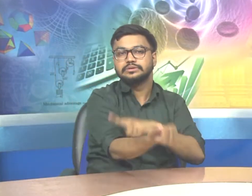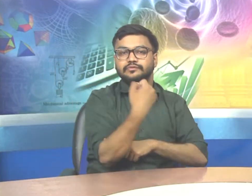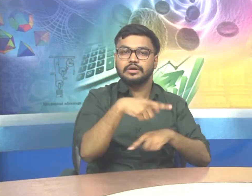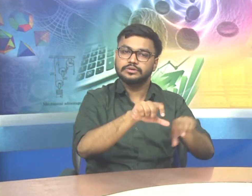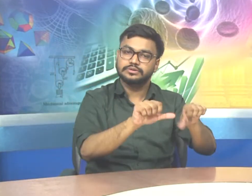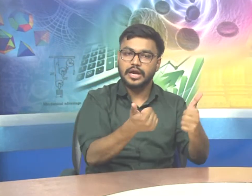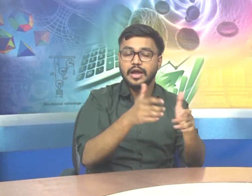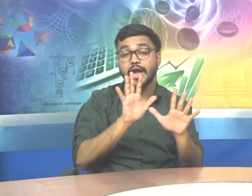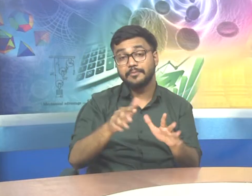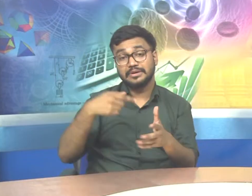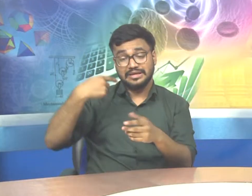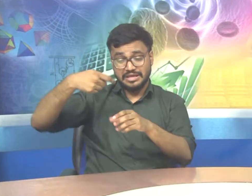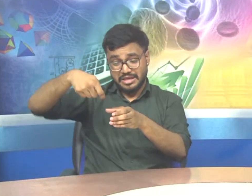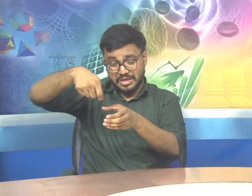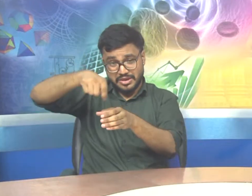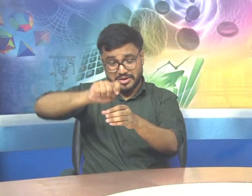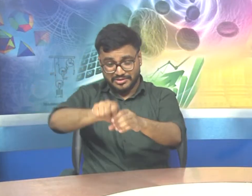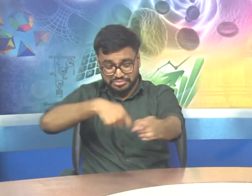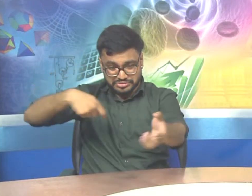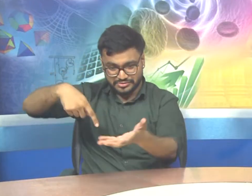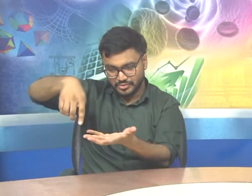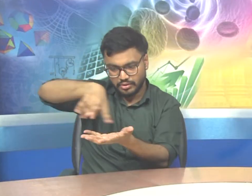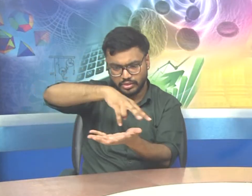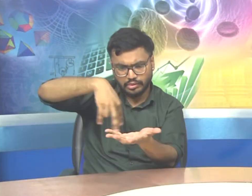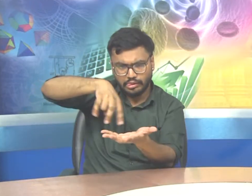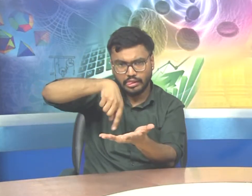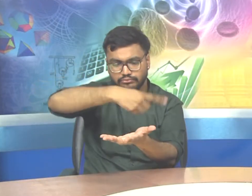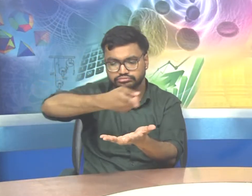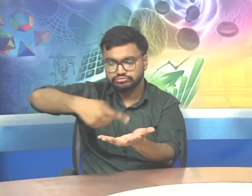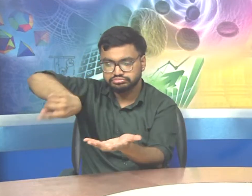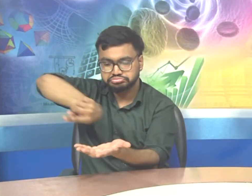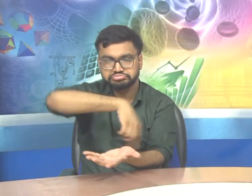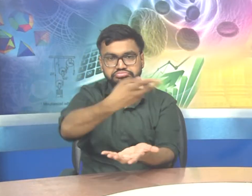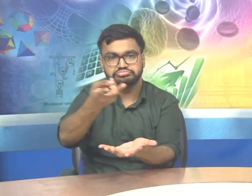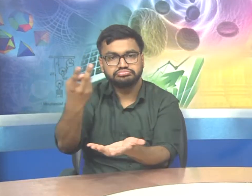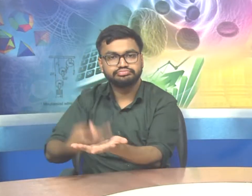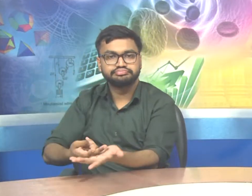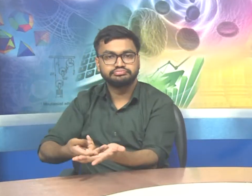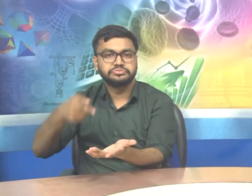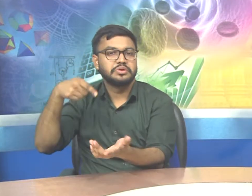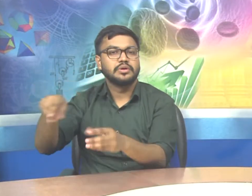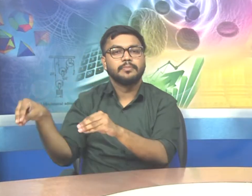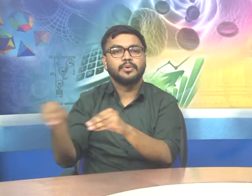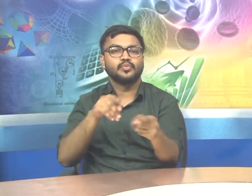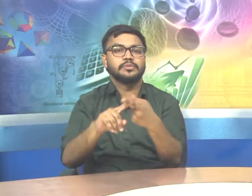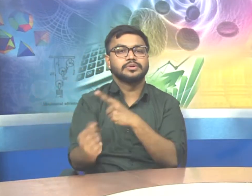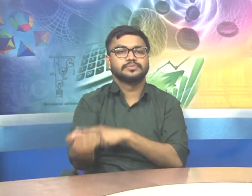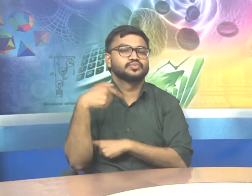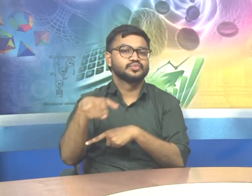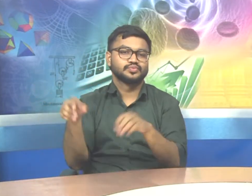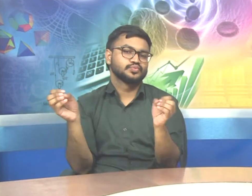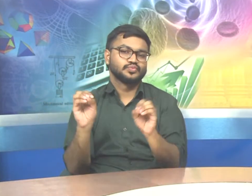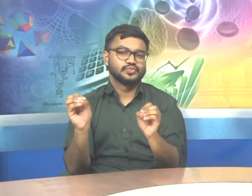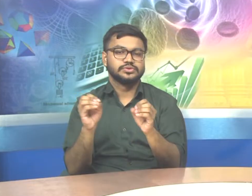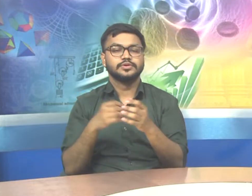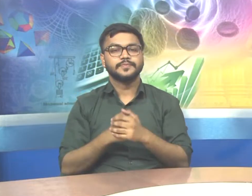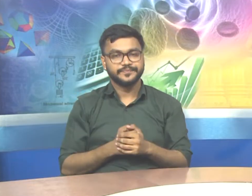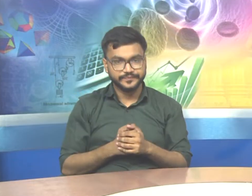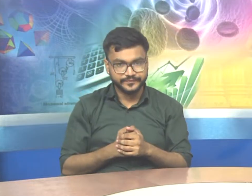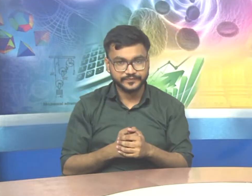fan, when we turn off the fan, it stops moving circularly and stops. Where is it? So it